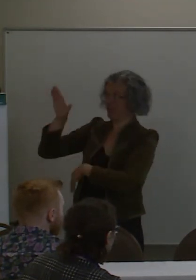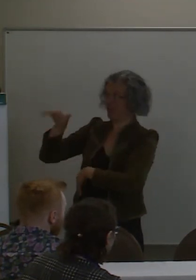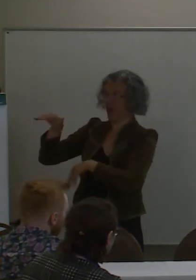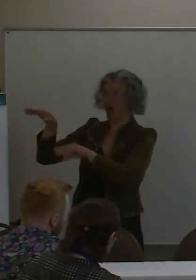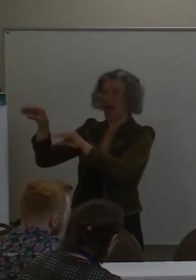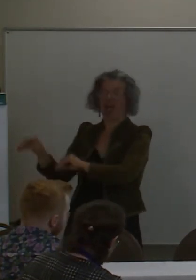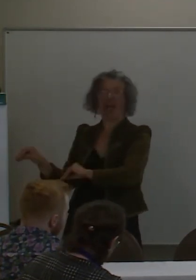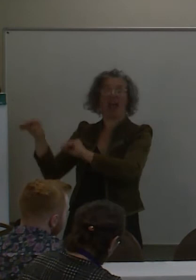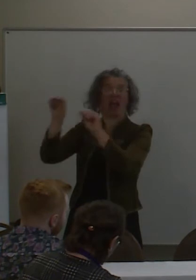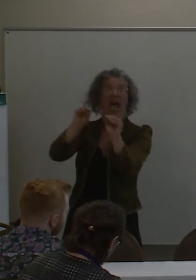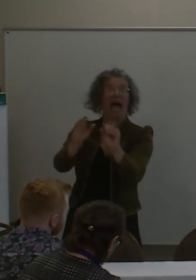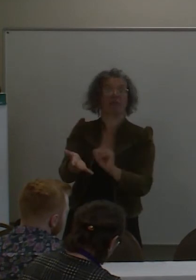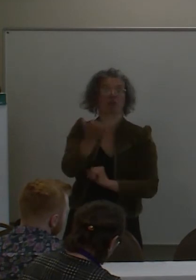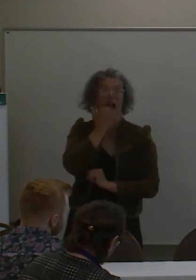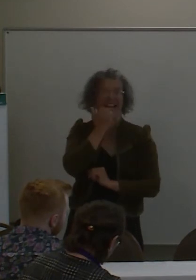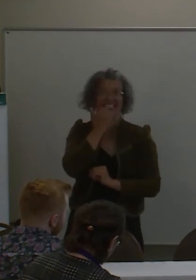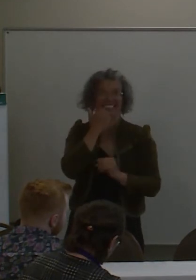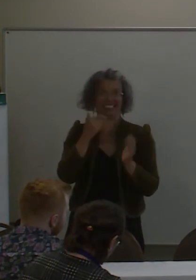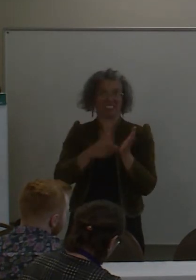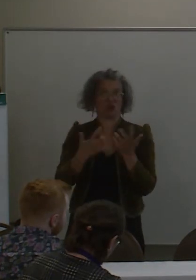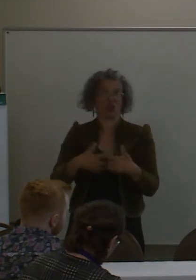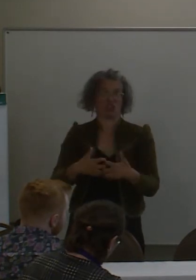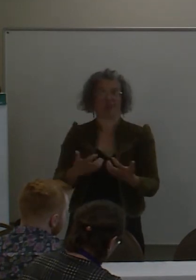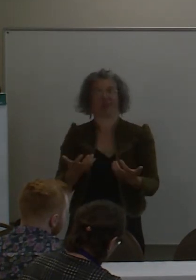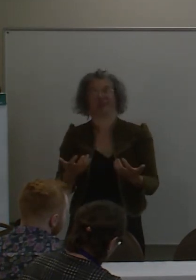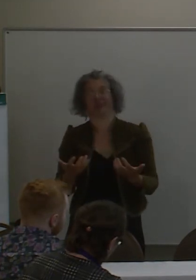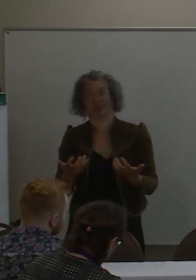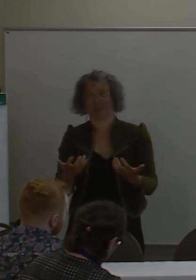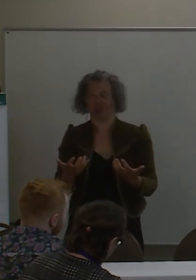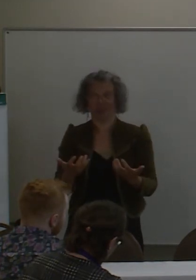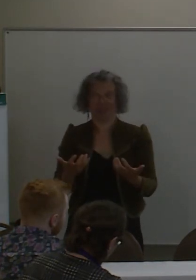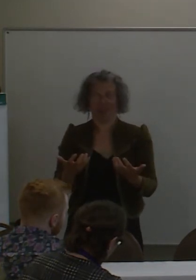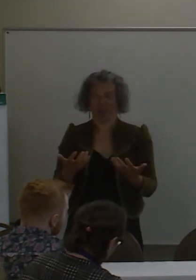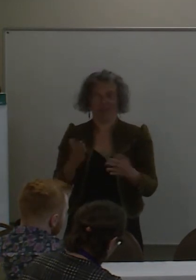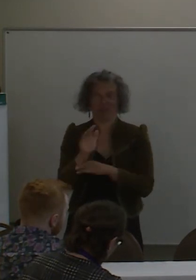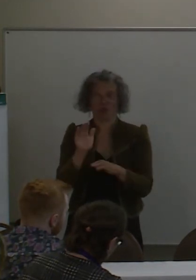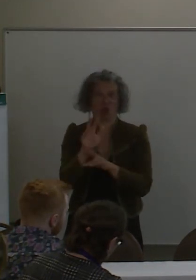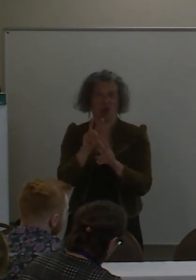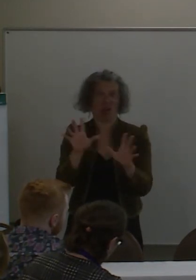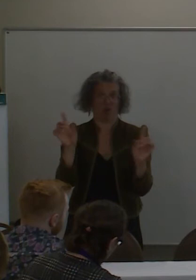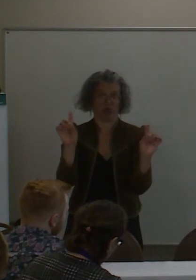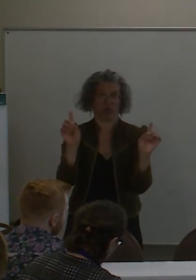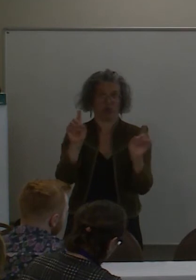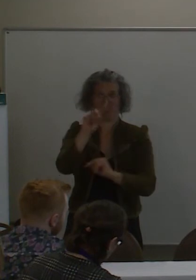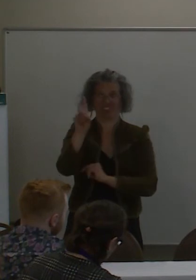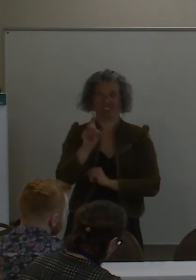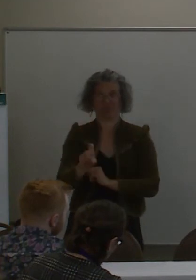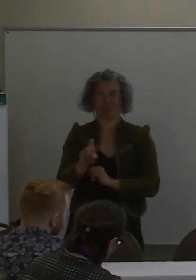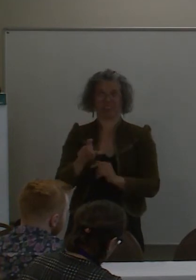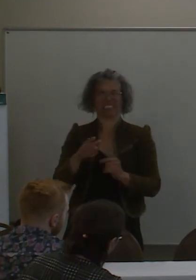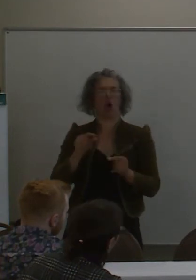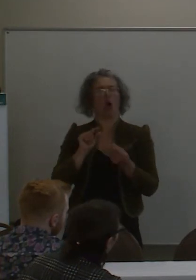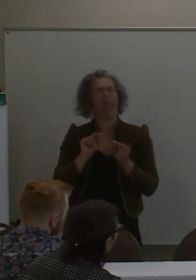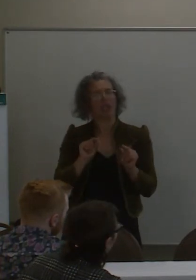Islandora 8. So suddenly all of these things are happening, and we have no idea where we're going. So that's kind of putting us in a position